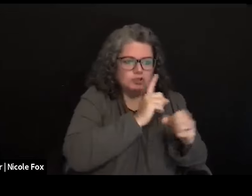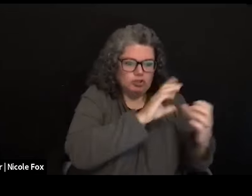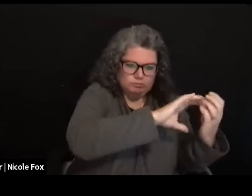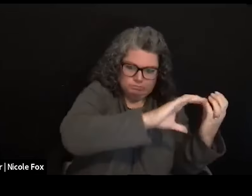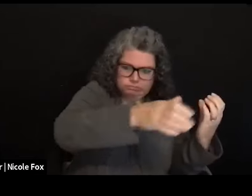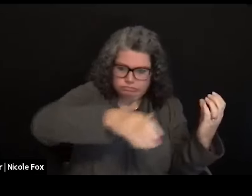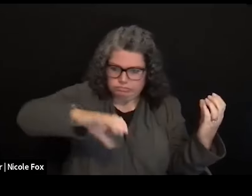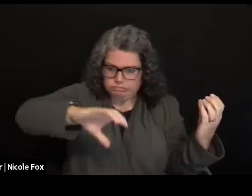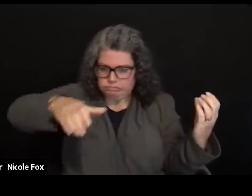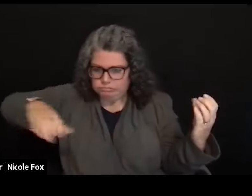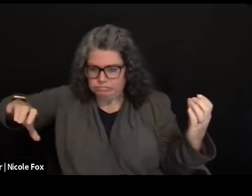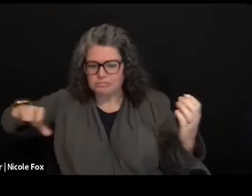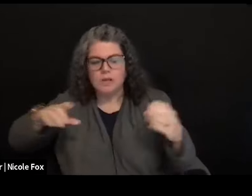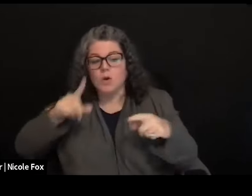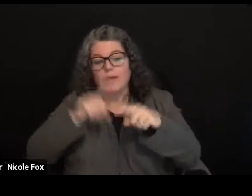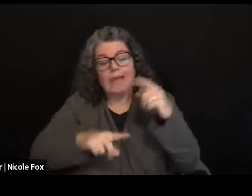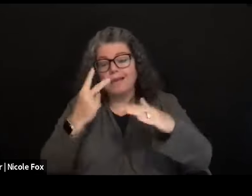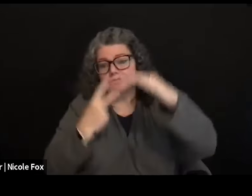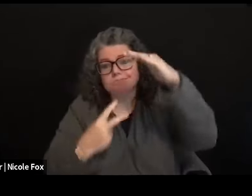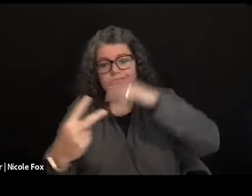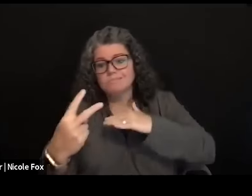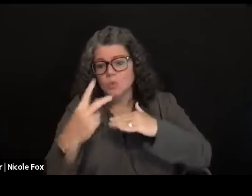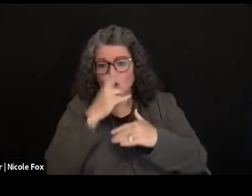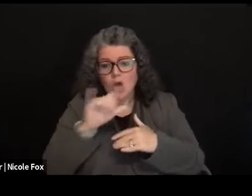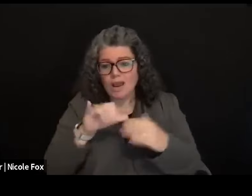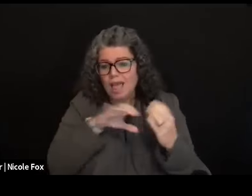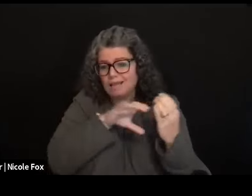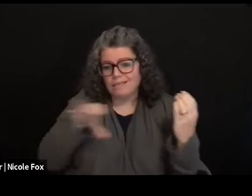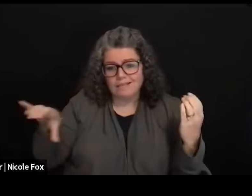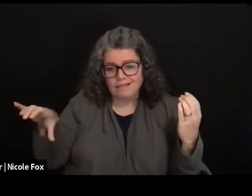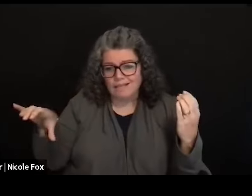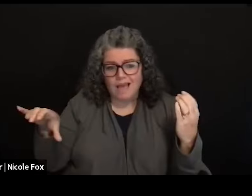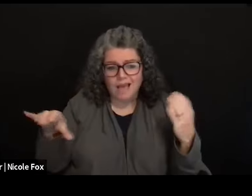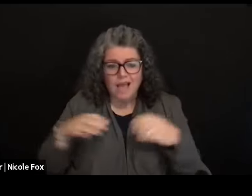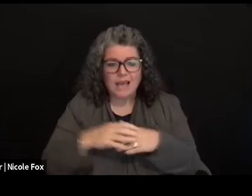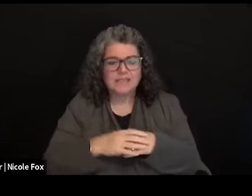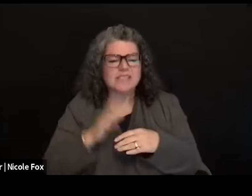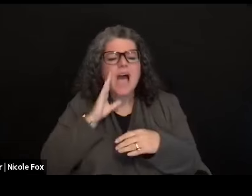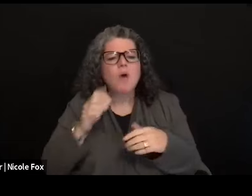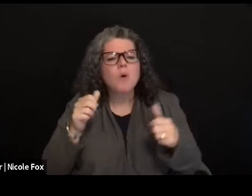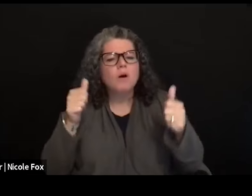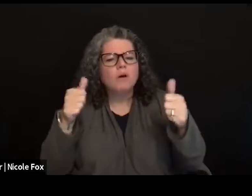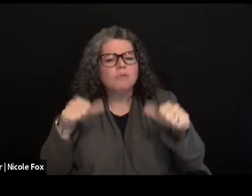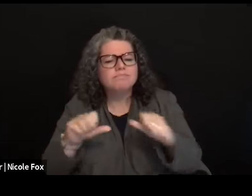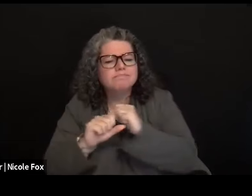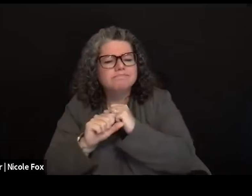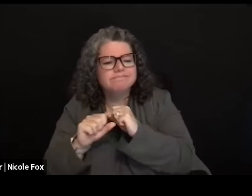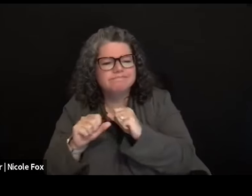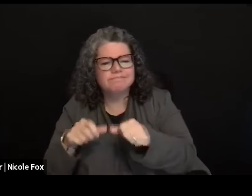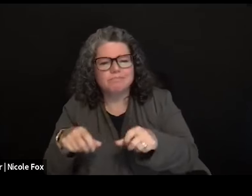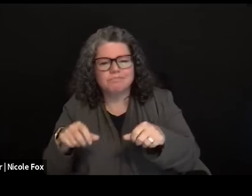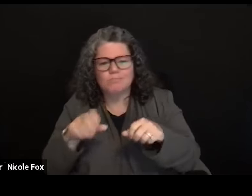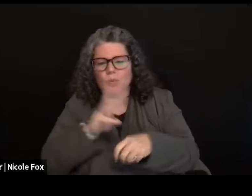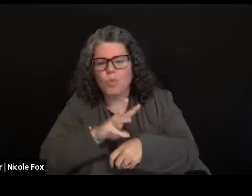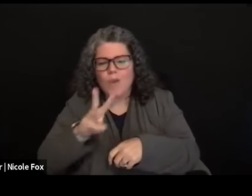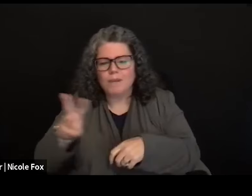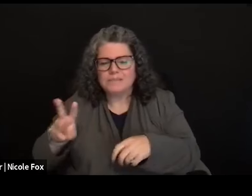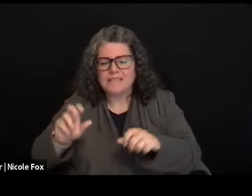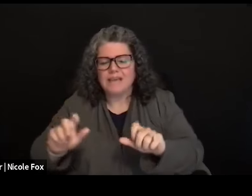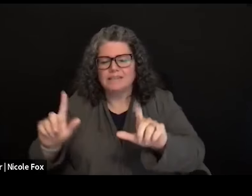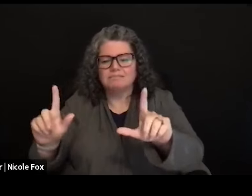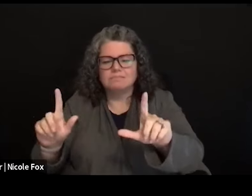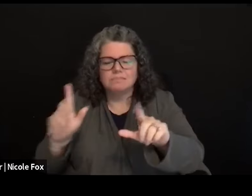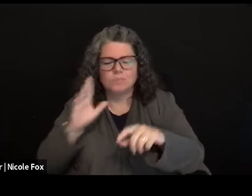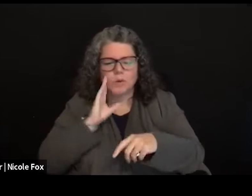the kind of unpredictability of construction. We're going to post these videos and let people see those. I'm not going to sit on the videos for the